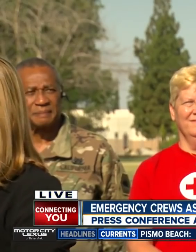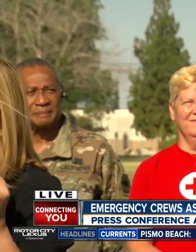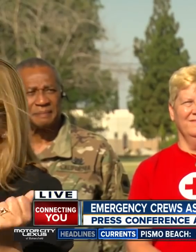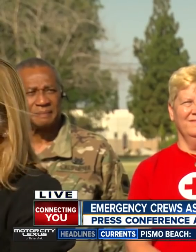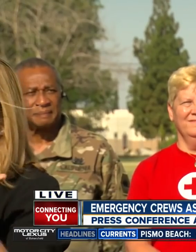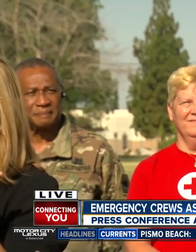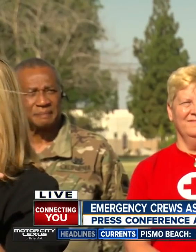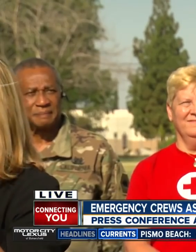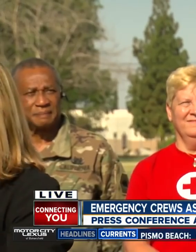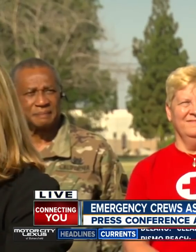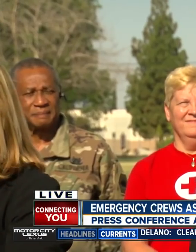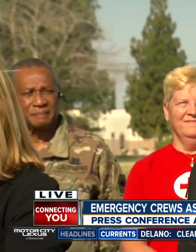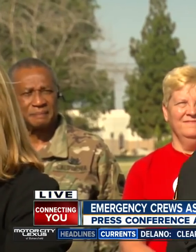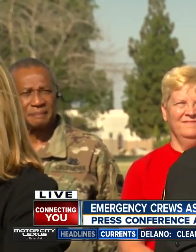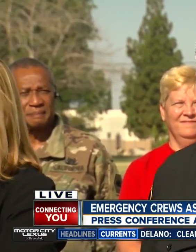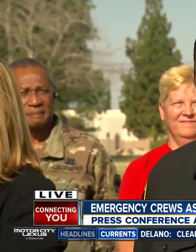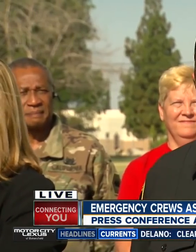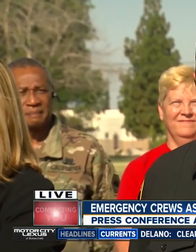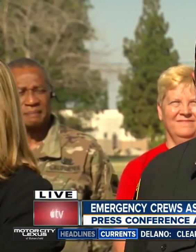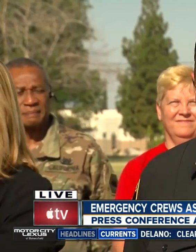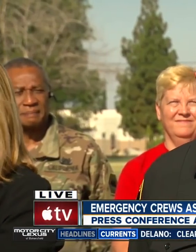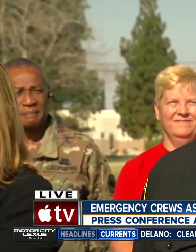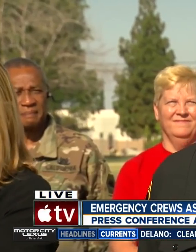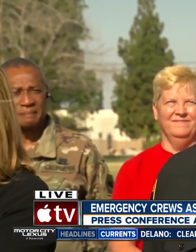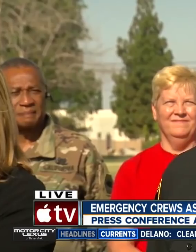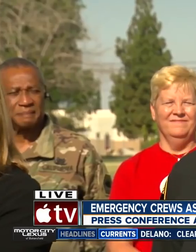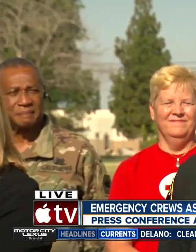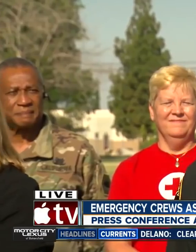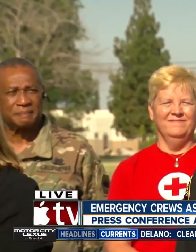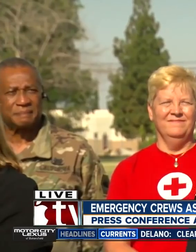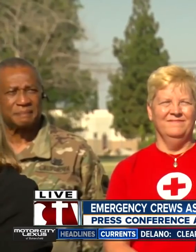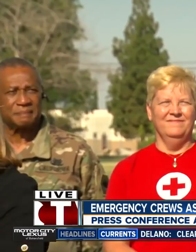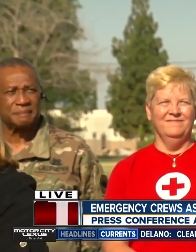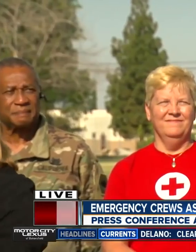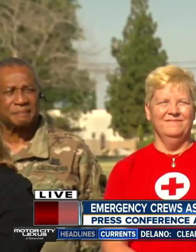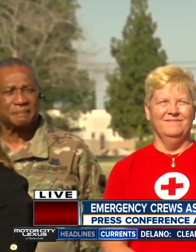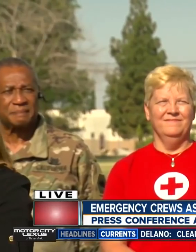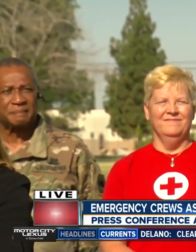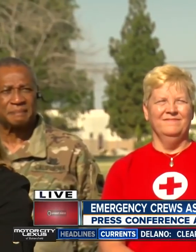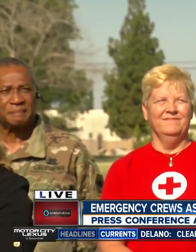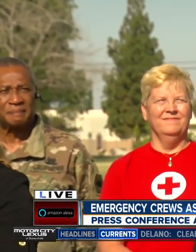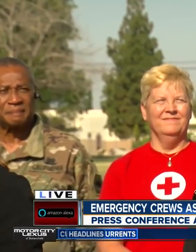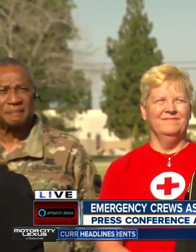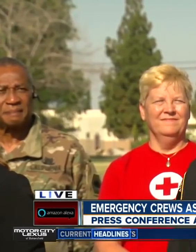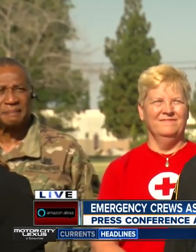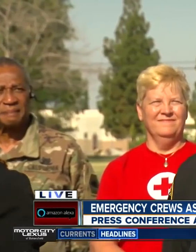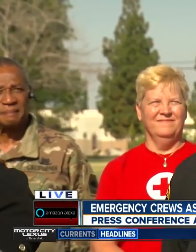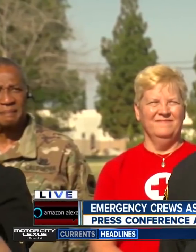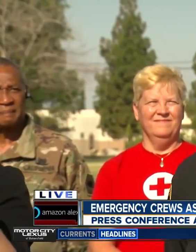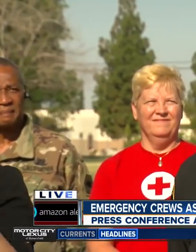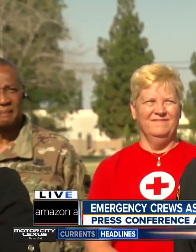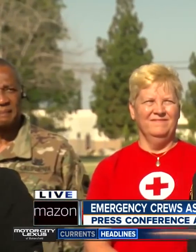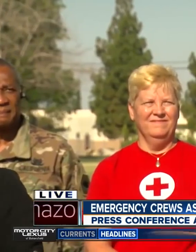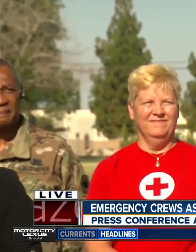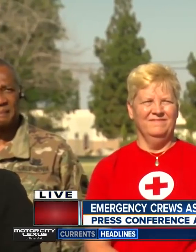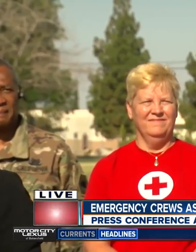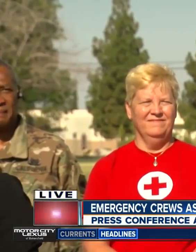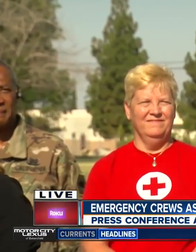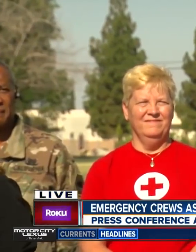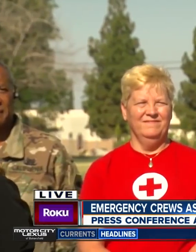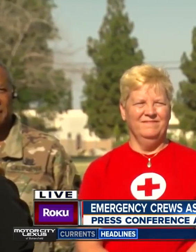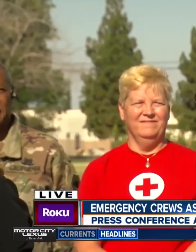full, and we're prepared to respond all of our engines in Kern County. What's the biggest concern that could be